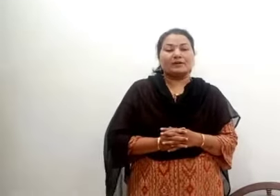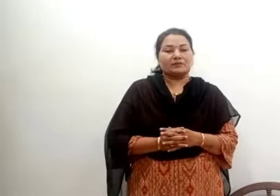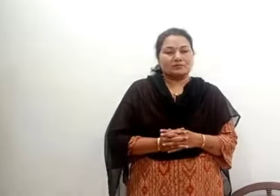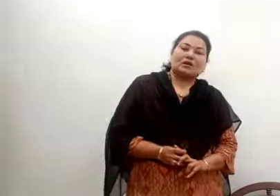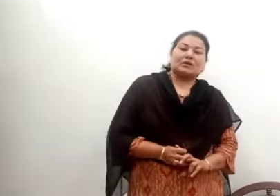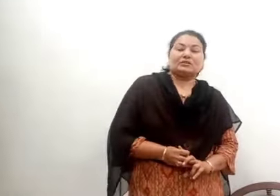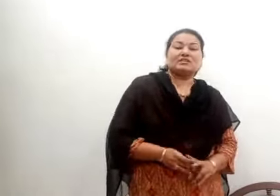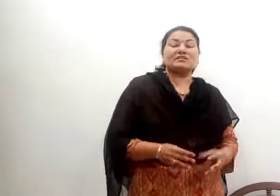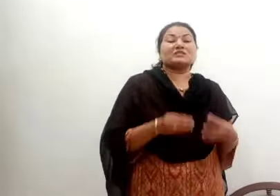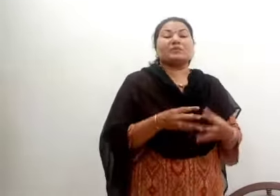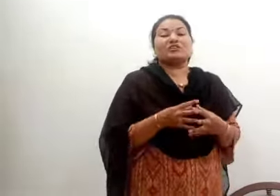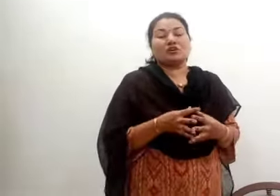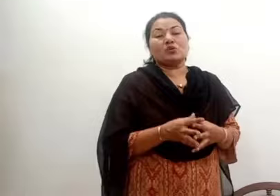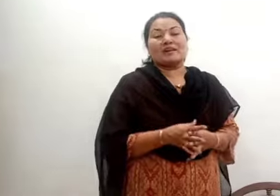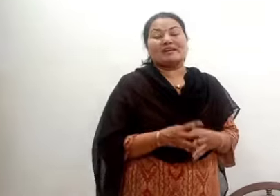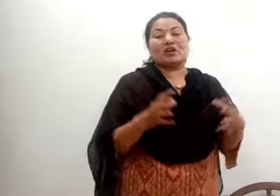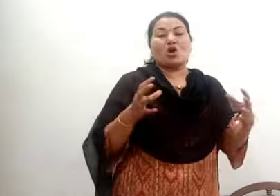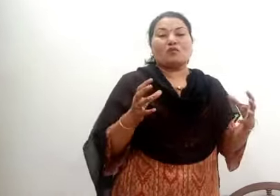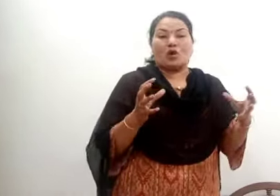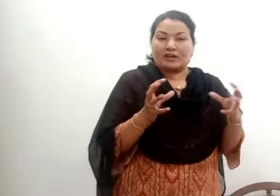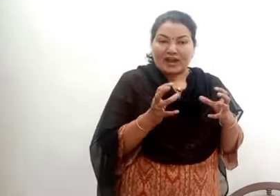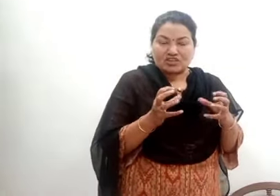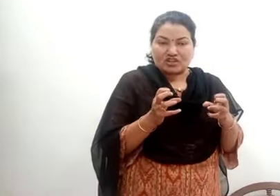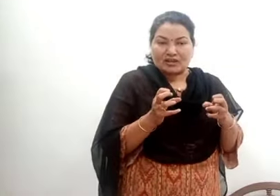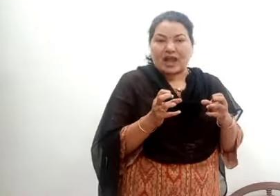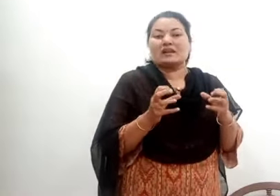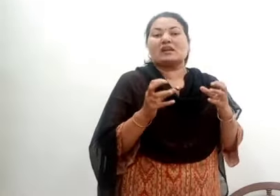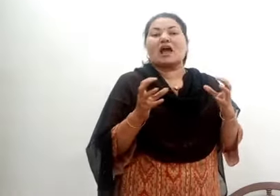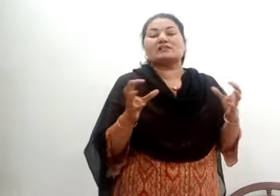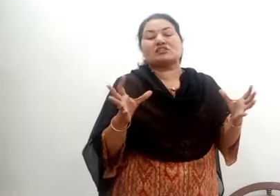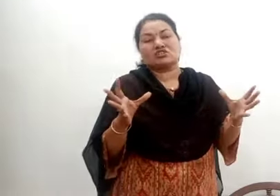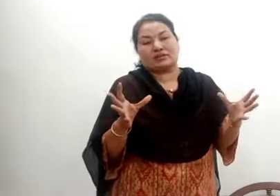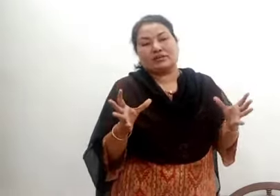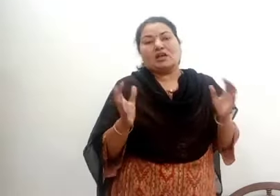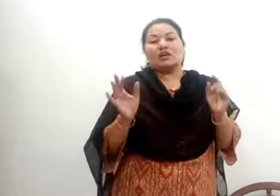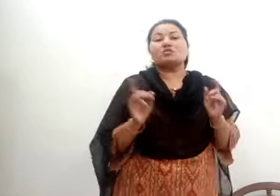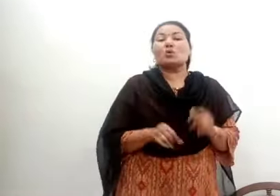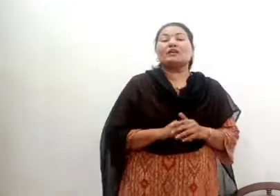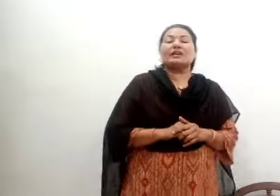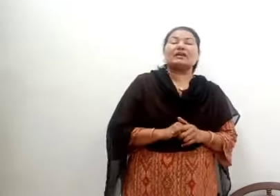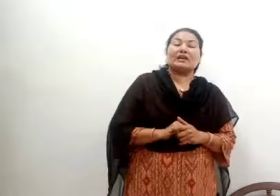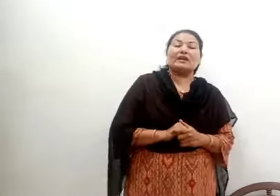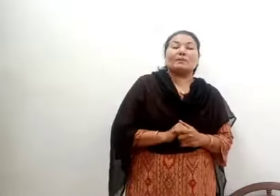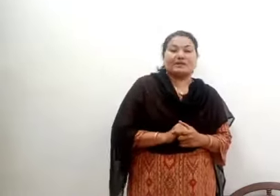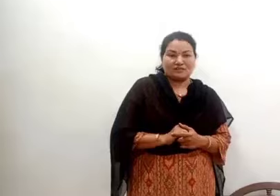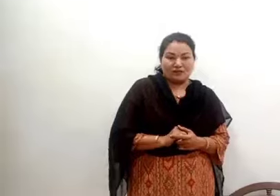movement. This special quality of contraction and relaxation is only in muscle